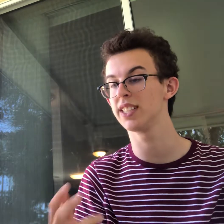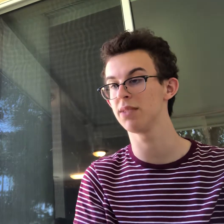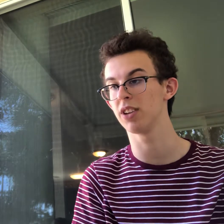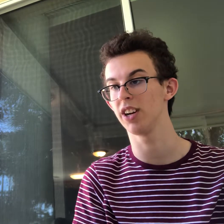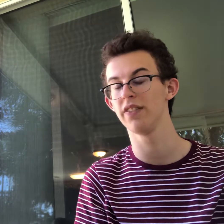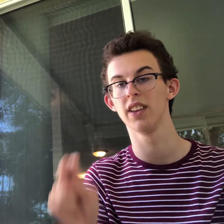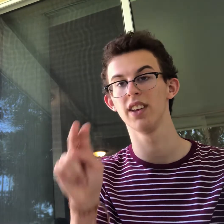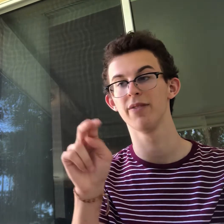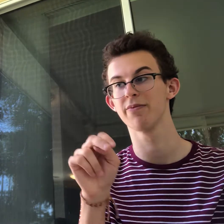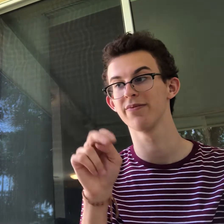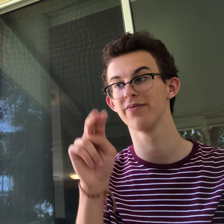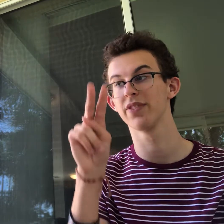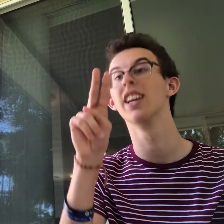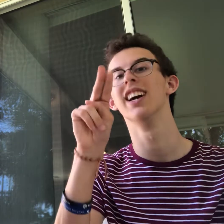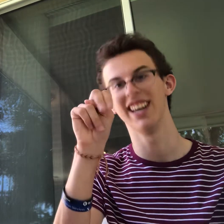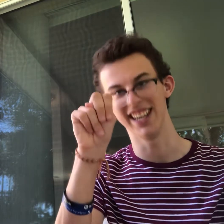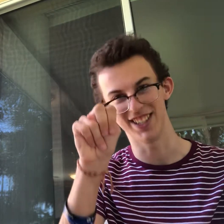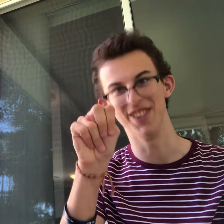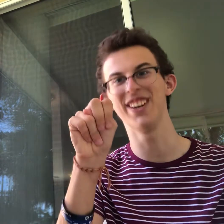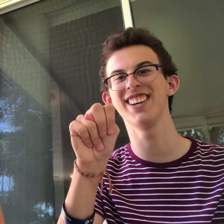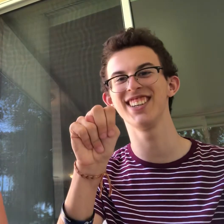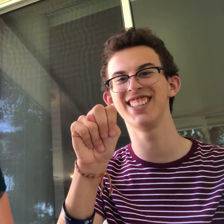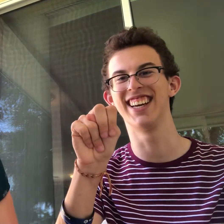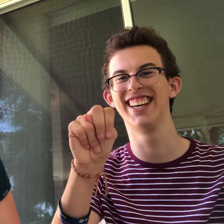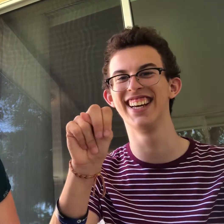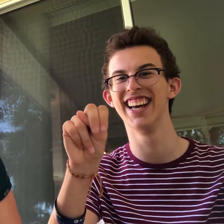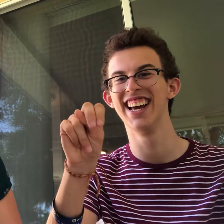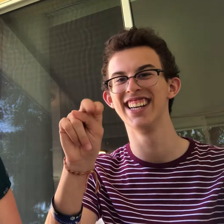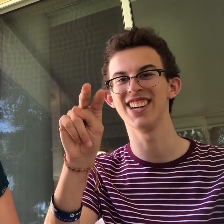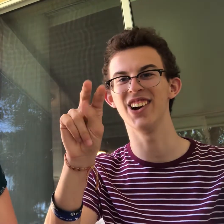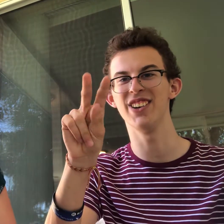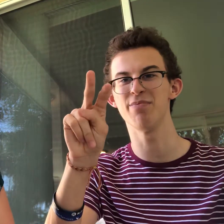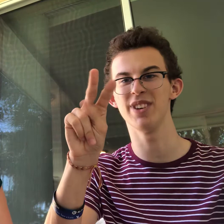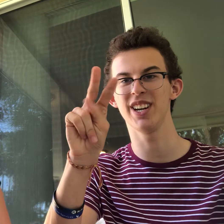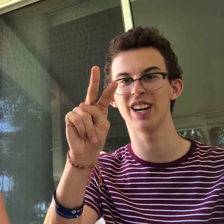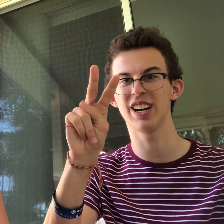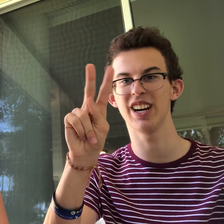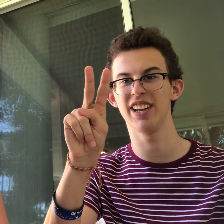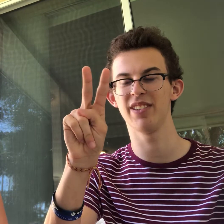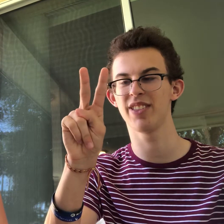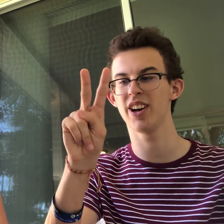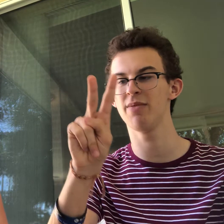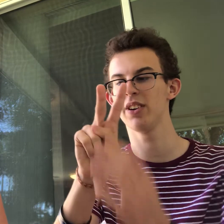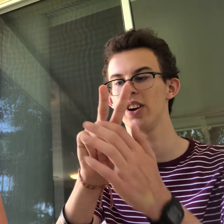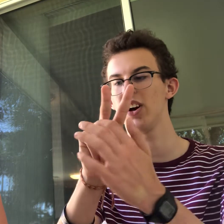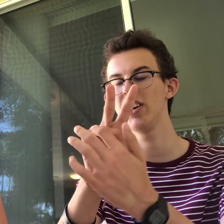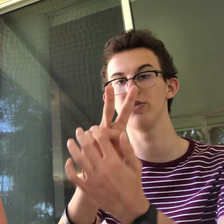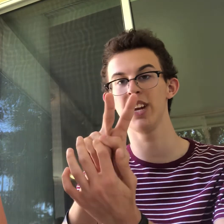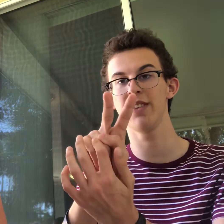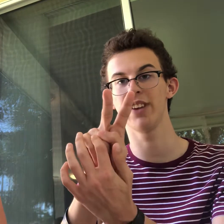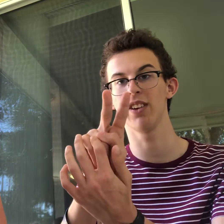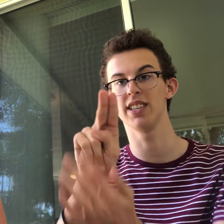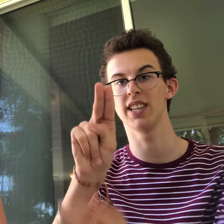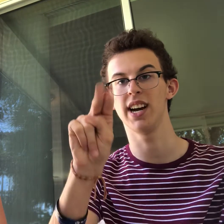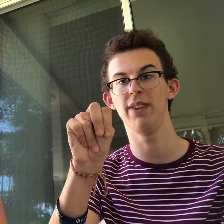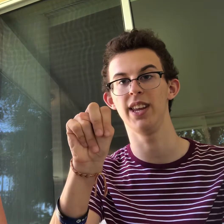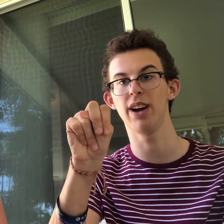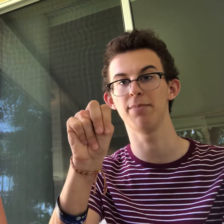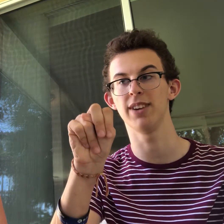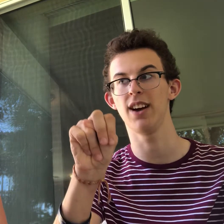similar. Let me guess. Is it 2 fingers? It's 2 fingers. So you put your thumb on your ring finger this time and then wrap around